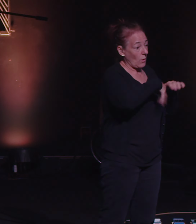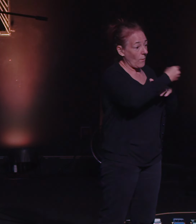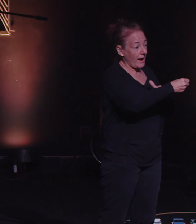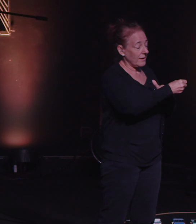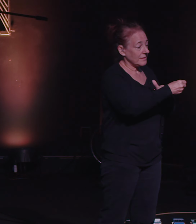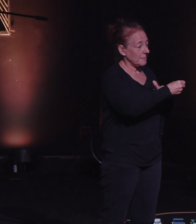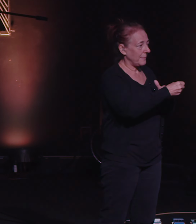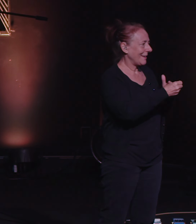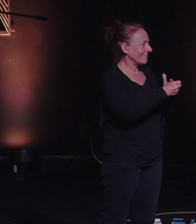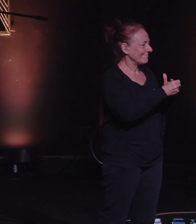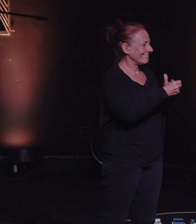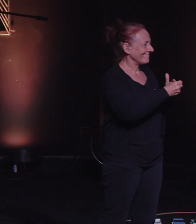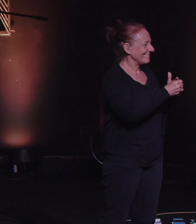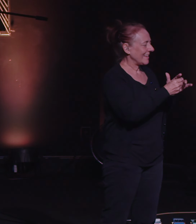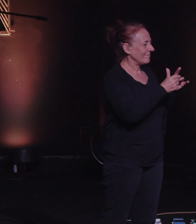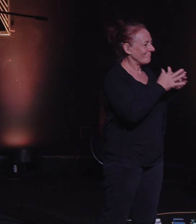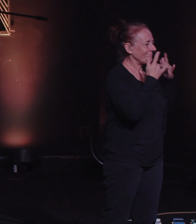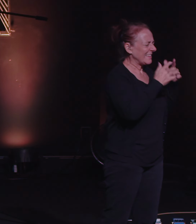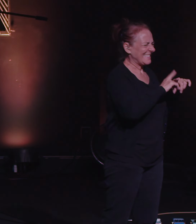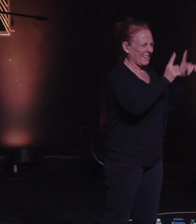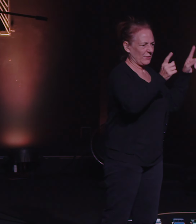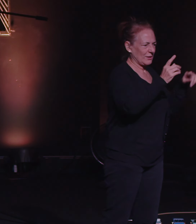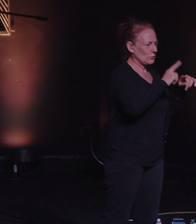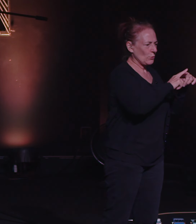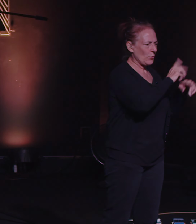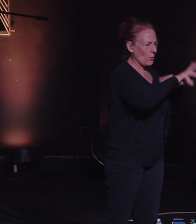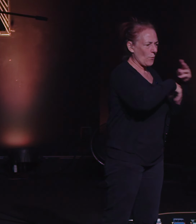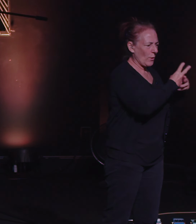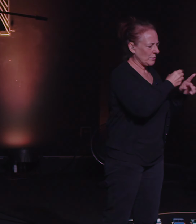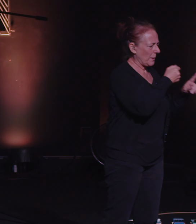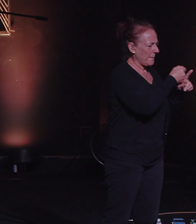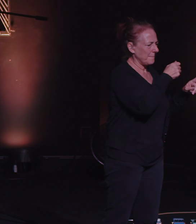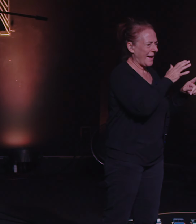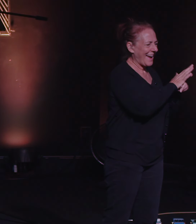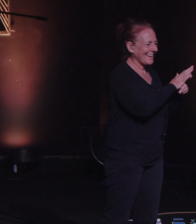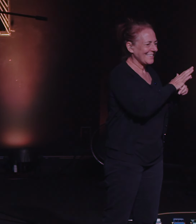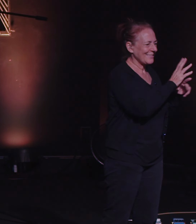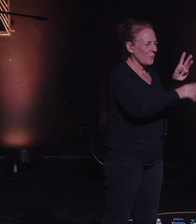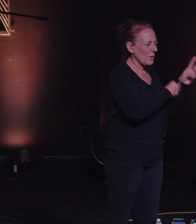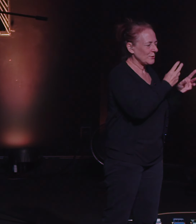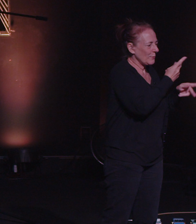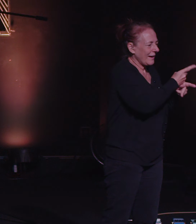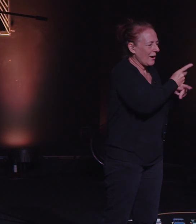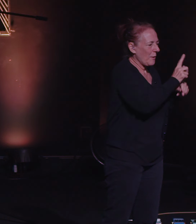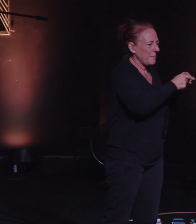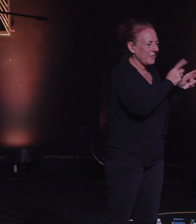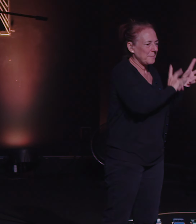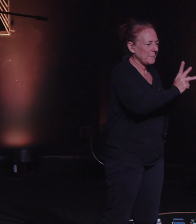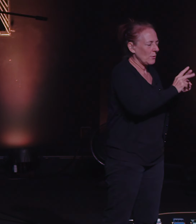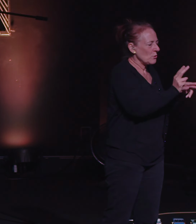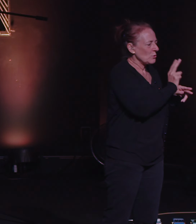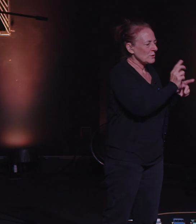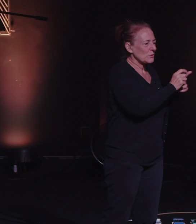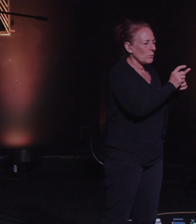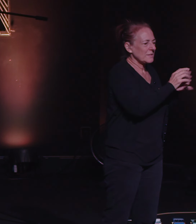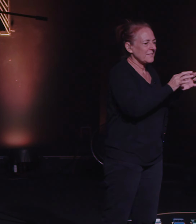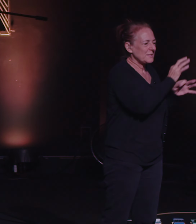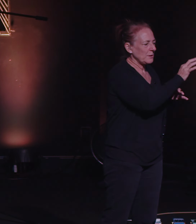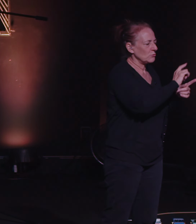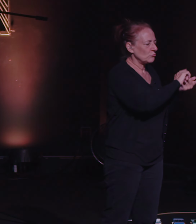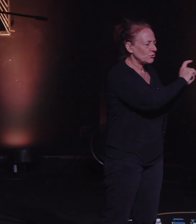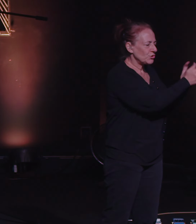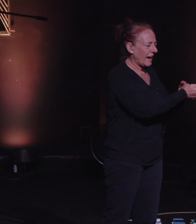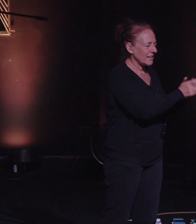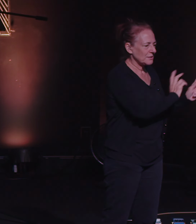and be flavor. Satan doesn't want you to go out and actually make an impact and actually care about people. He doesn't want you to use the words that the Spirit will give you to actually